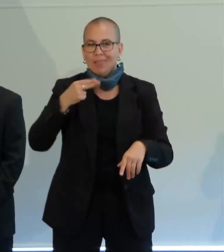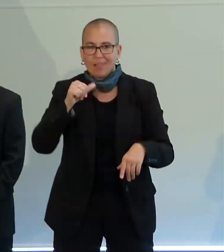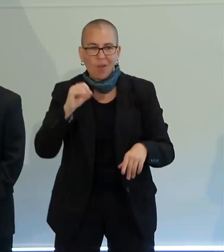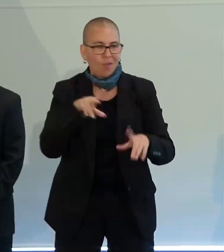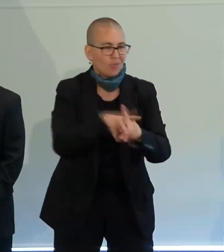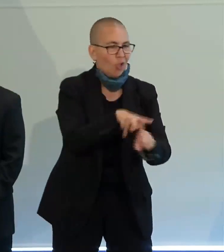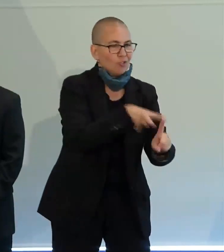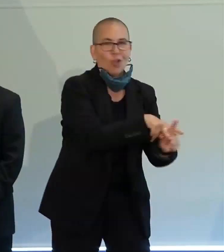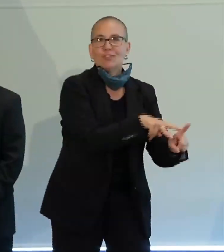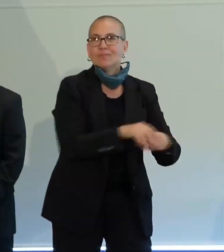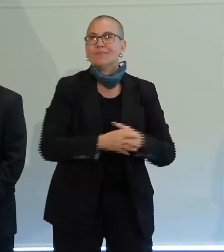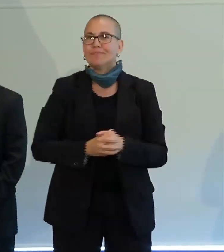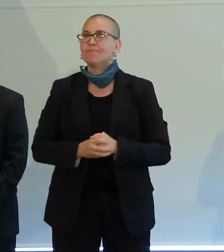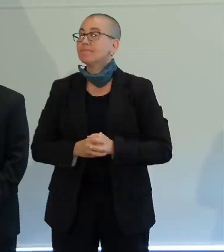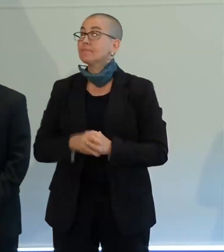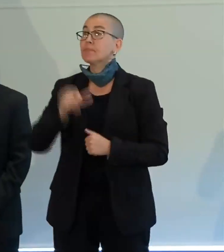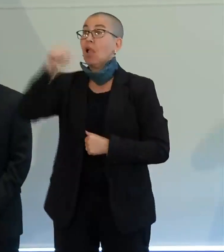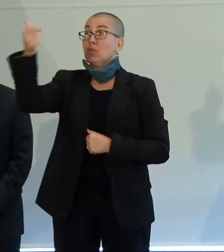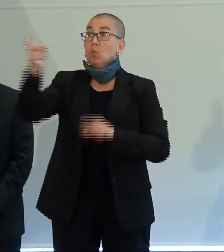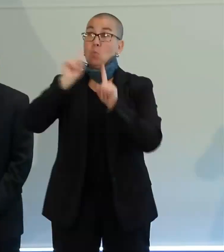So that's my answer. Yeah.